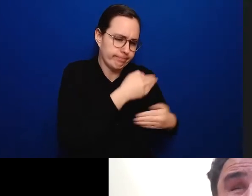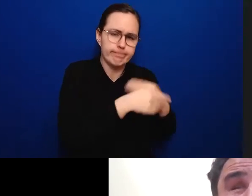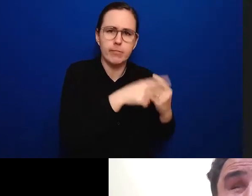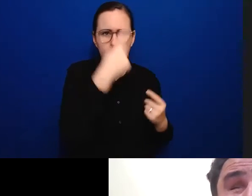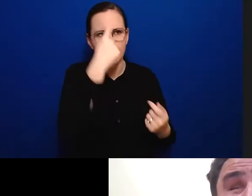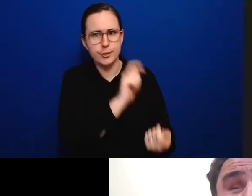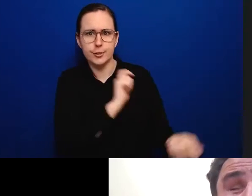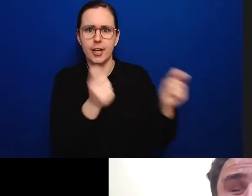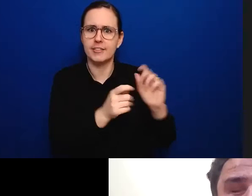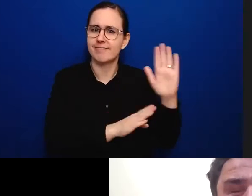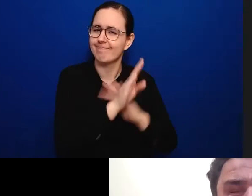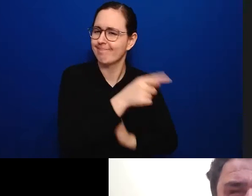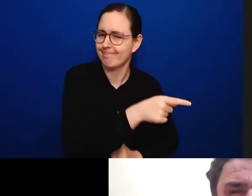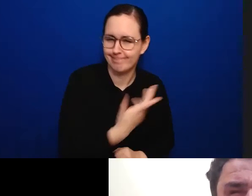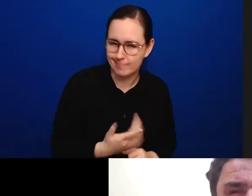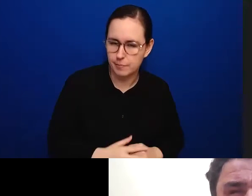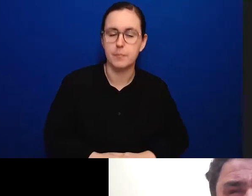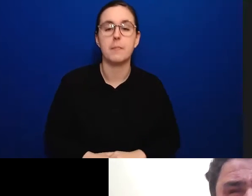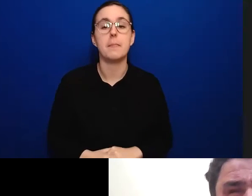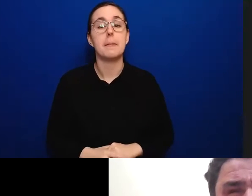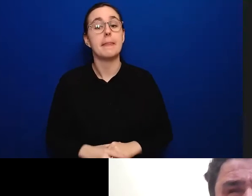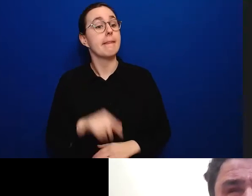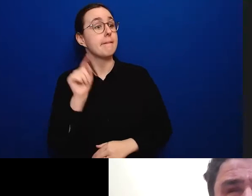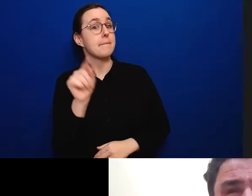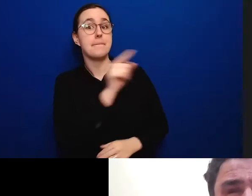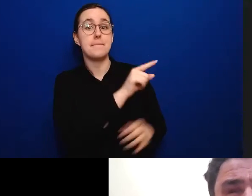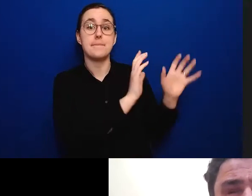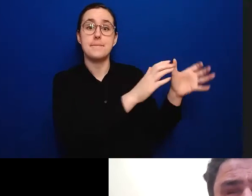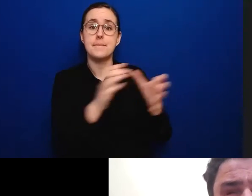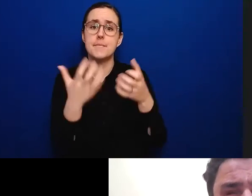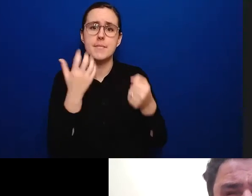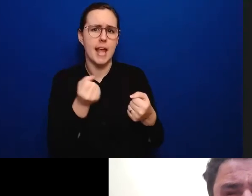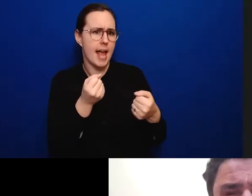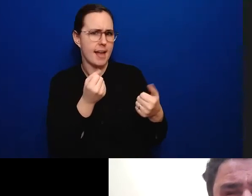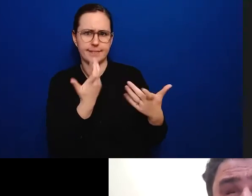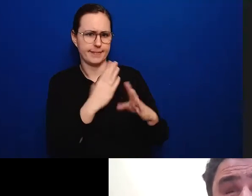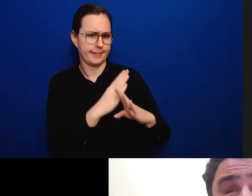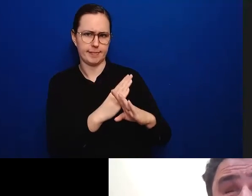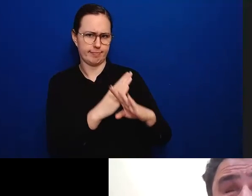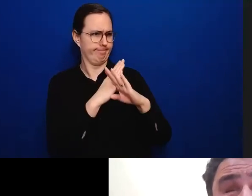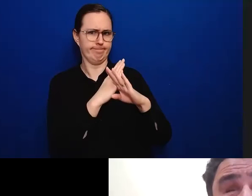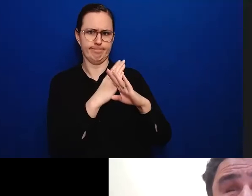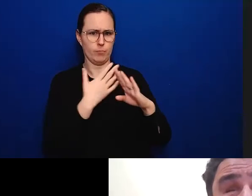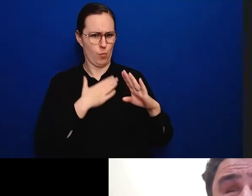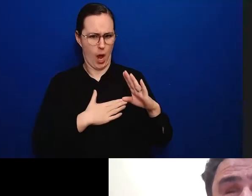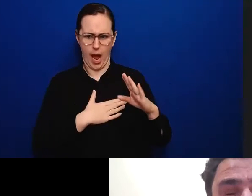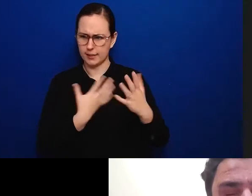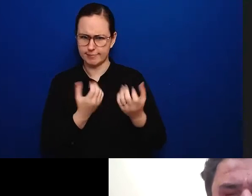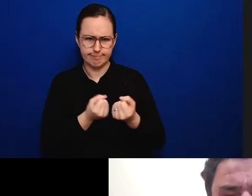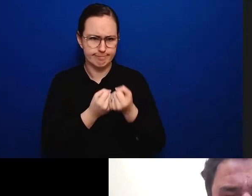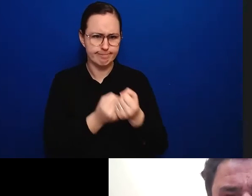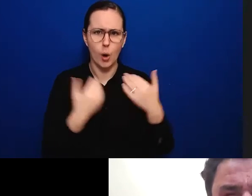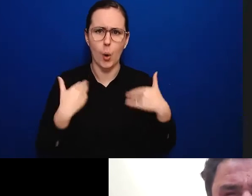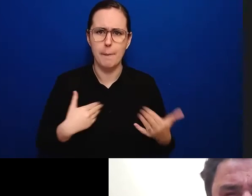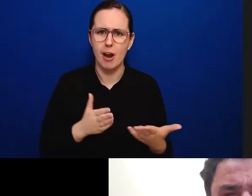youths, because once the person with disability has gone out of the schools, OPDs were not involving youth with disabilities. They were forever go